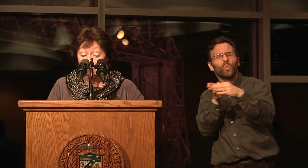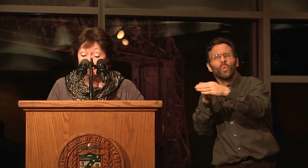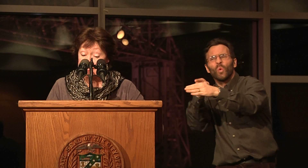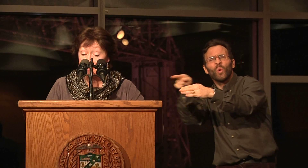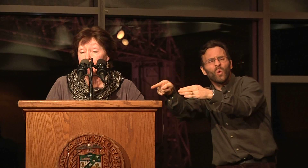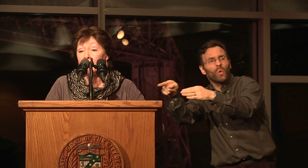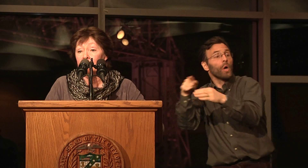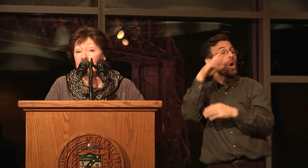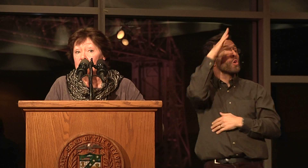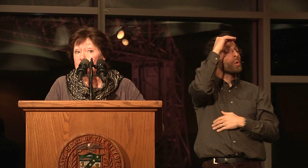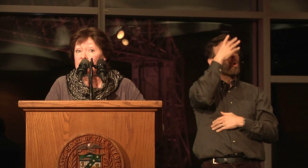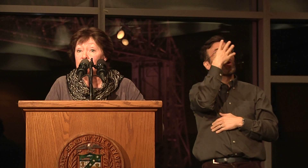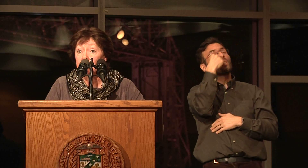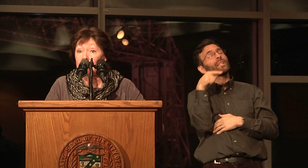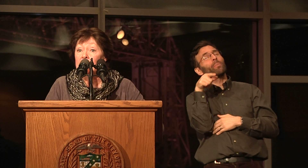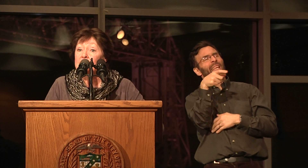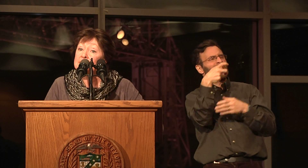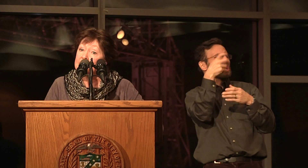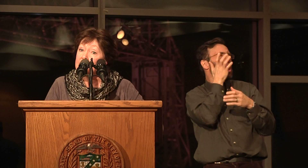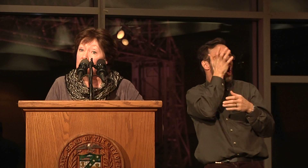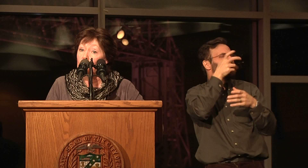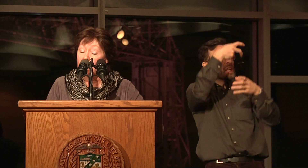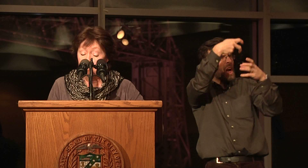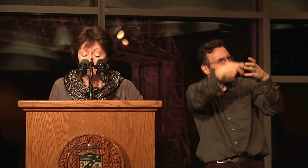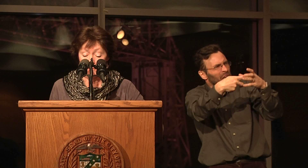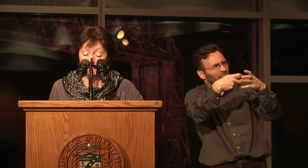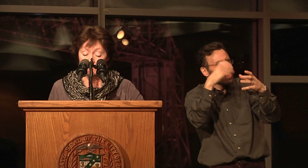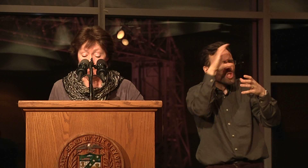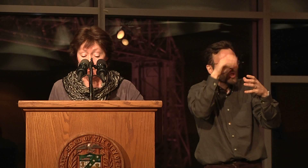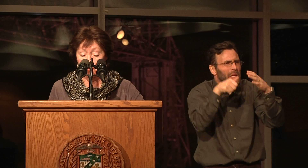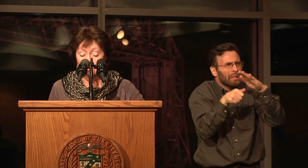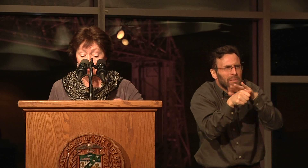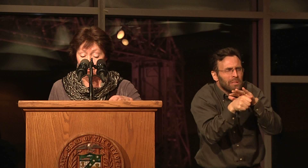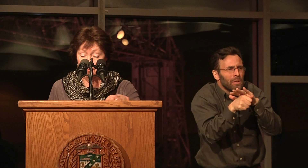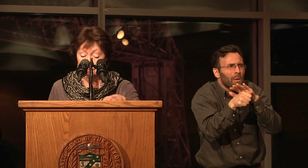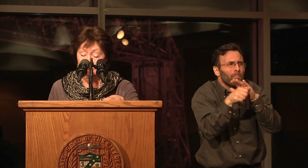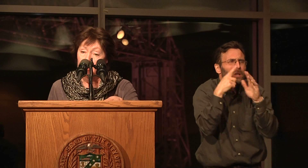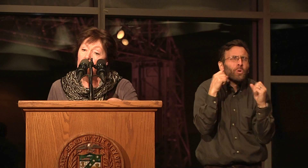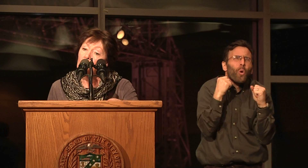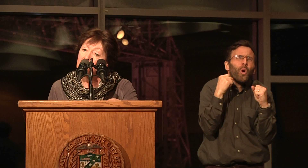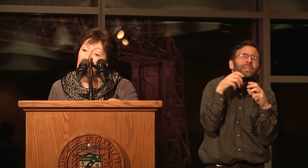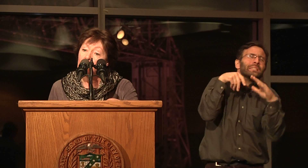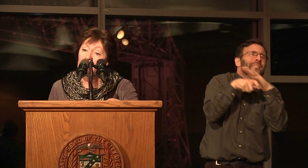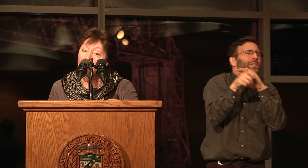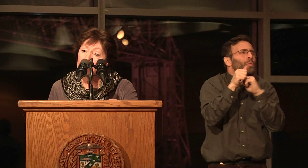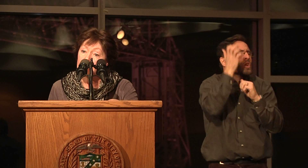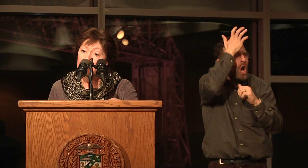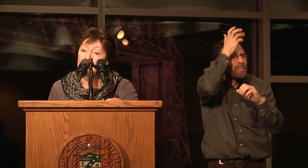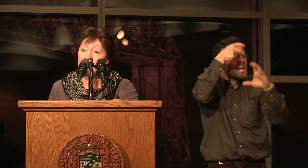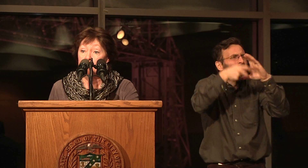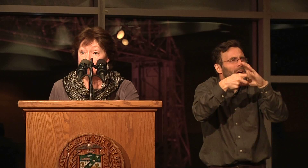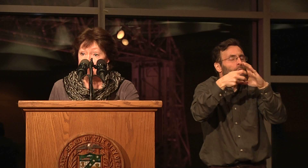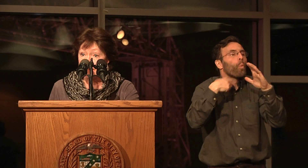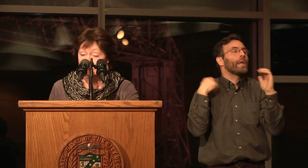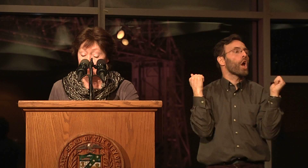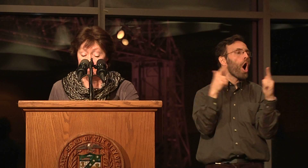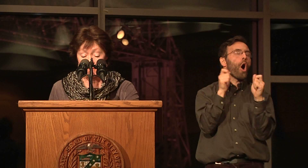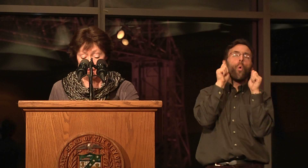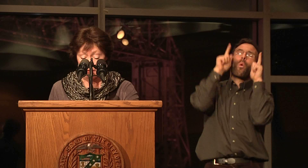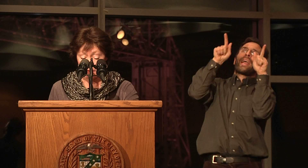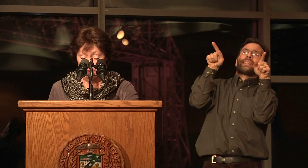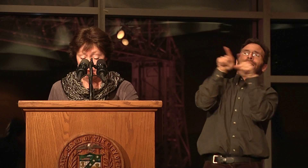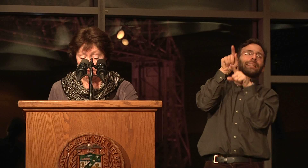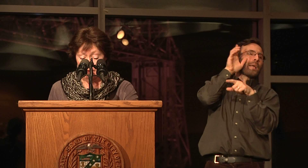the boy sleeping in the dumpster seeking refuge from the cold. We all wake to the